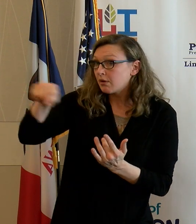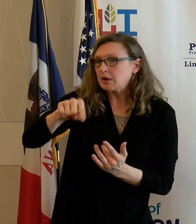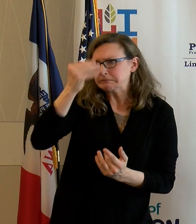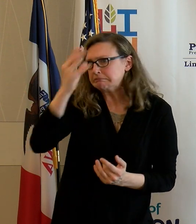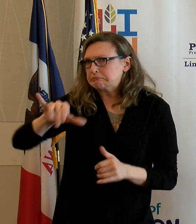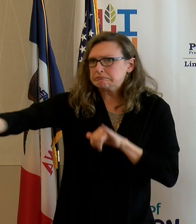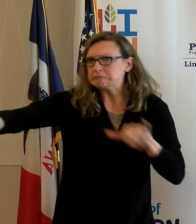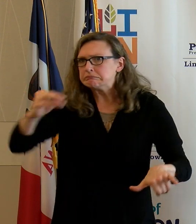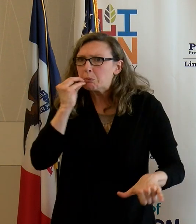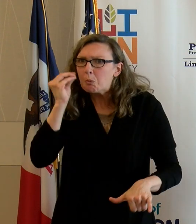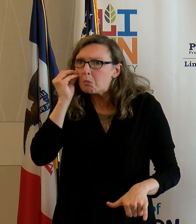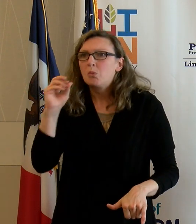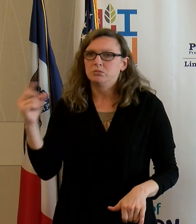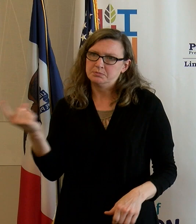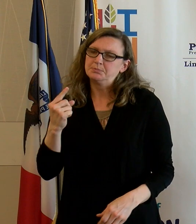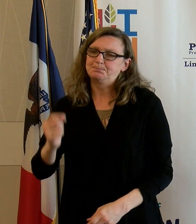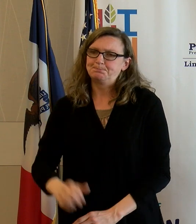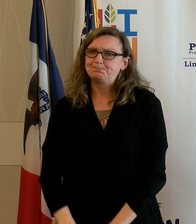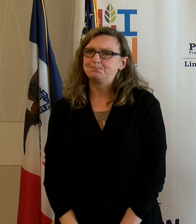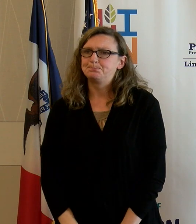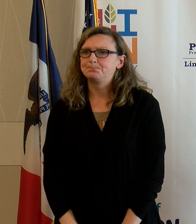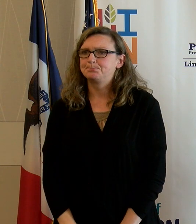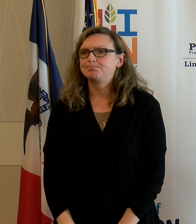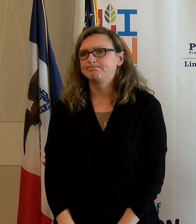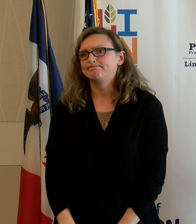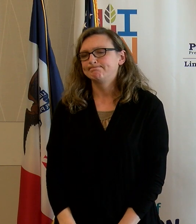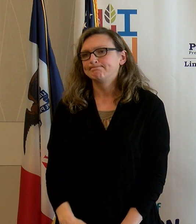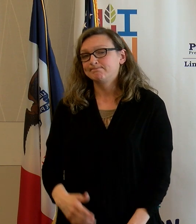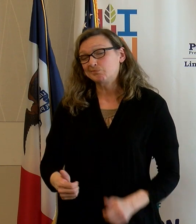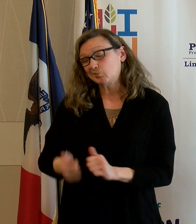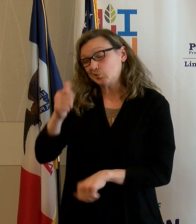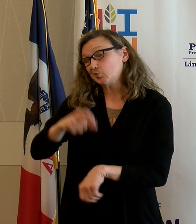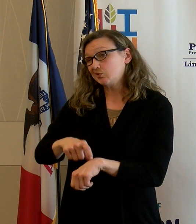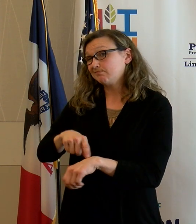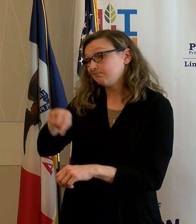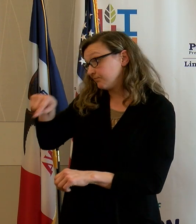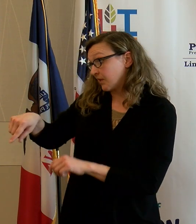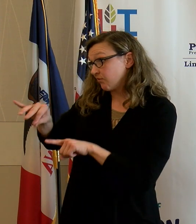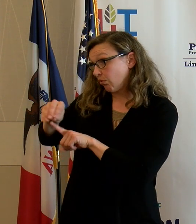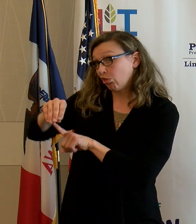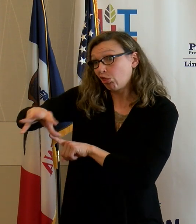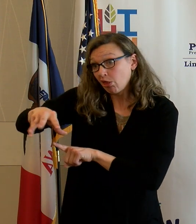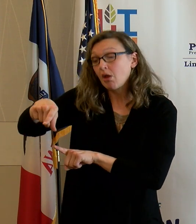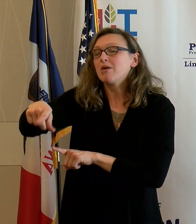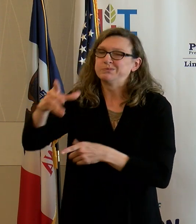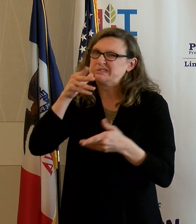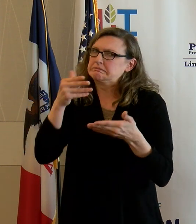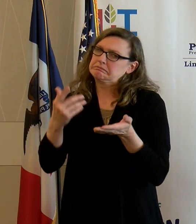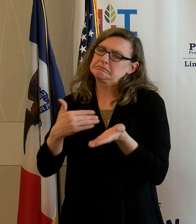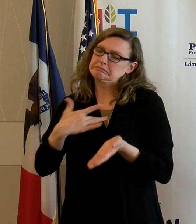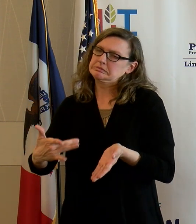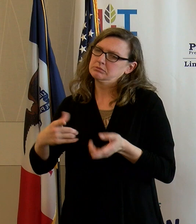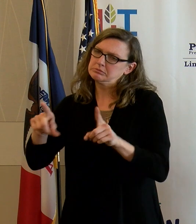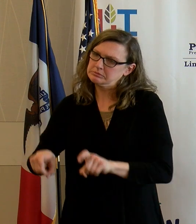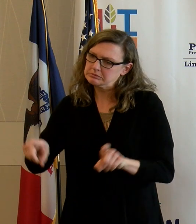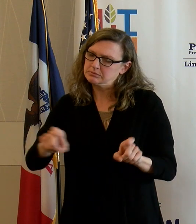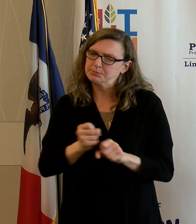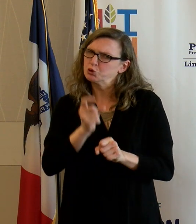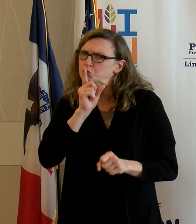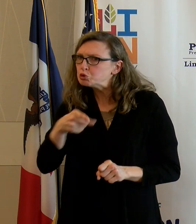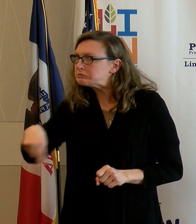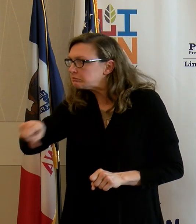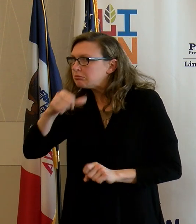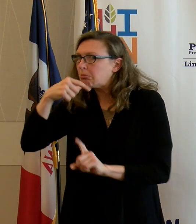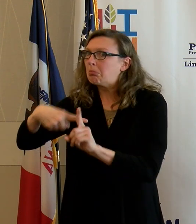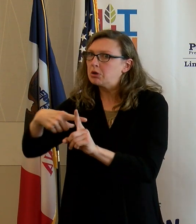seeking care, and a lot of times that will include testing. We also work with those individuals that have been positive. We call